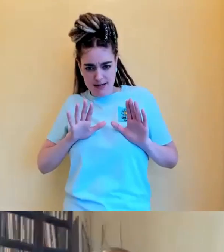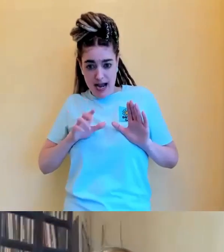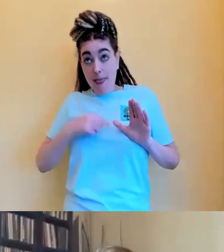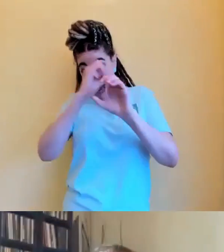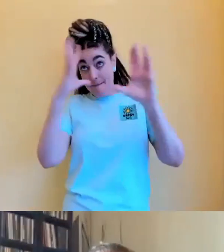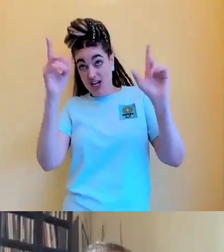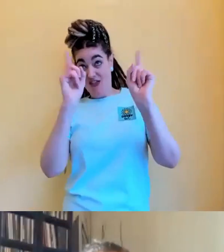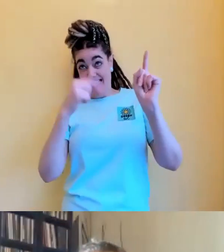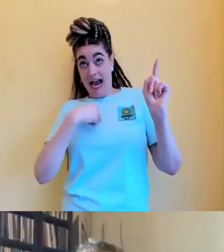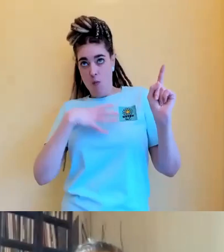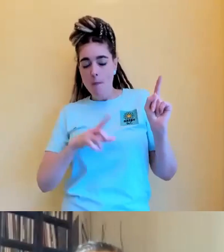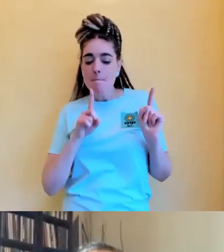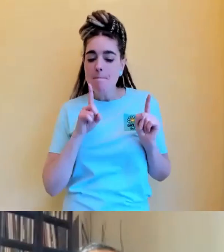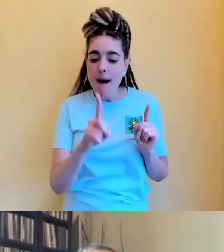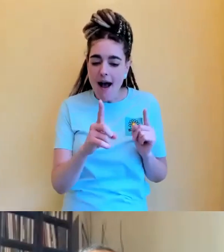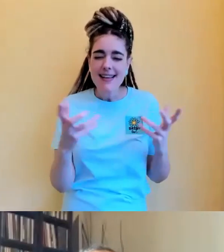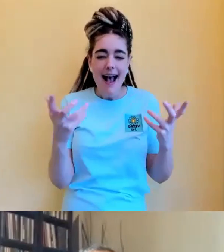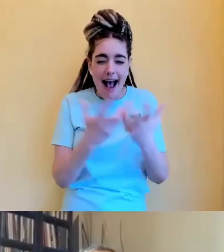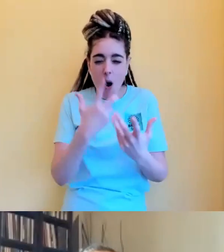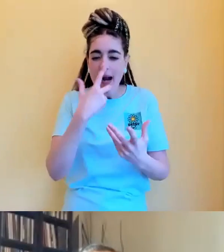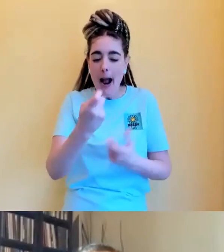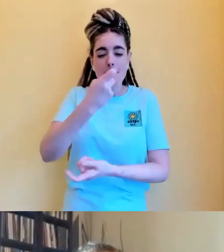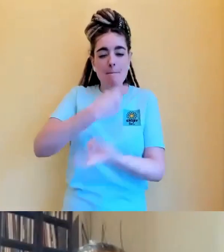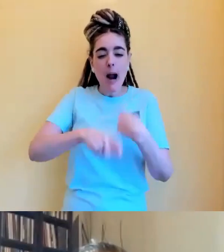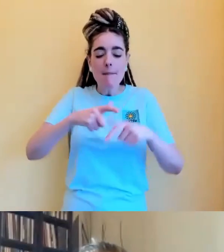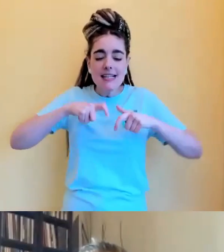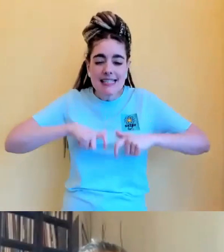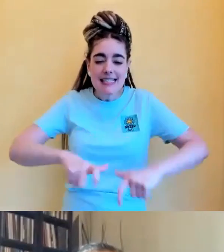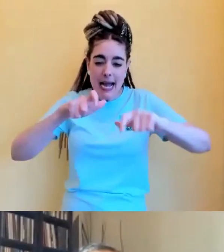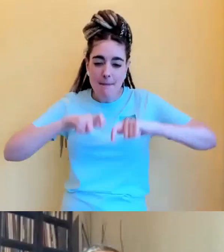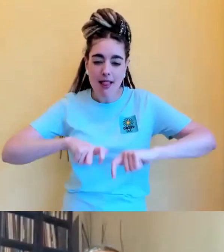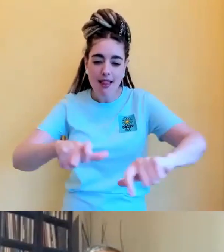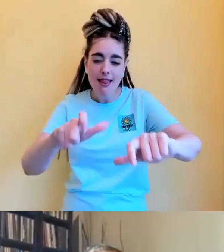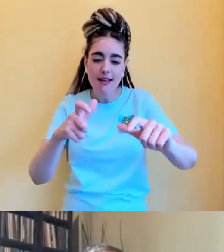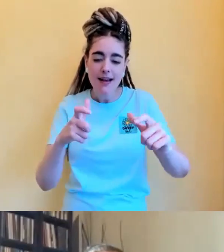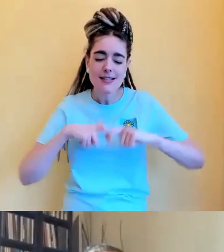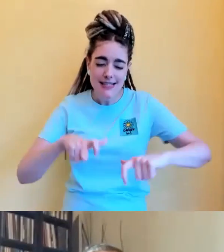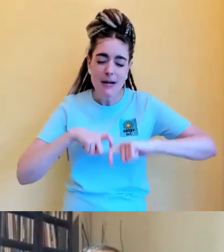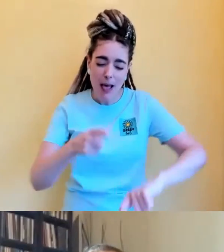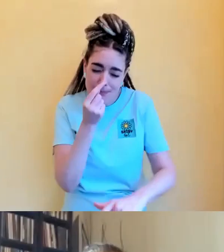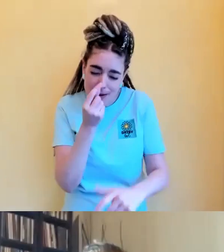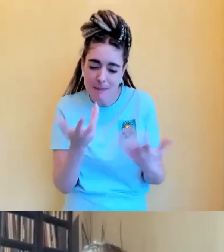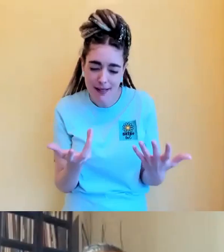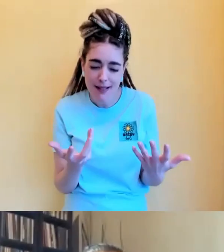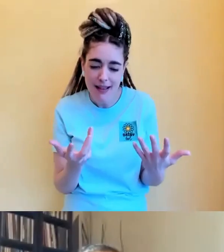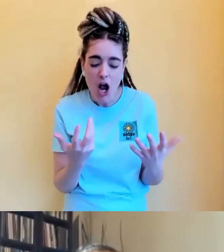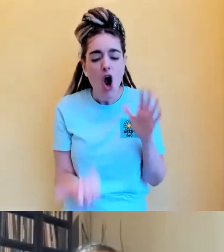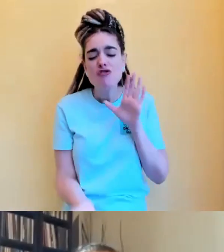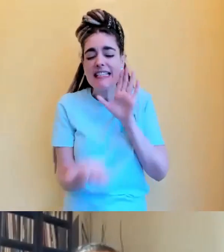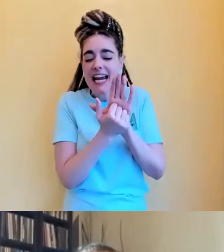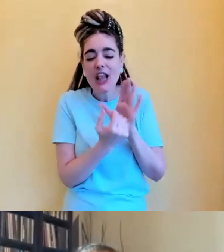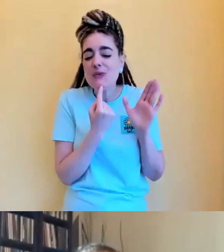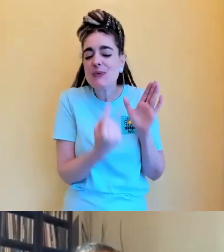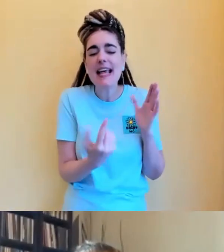want to create. How can we make this as sustainable as possible? I mean, I think it would be ridiculous to say that kind of any art piece